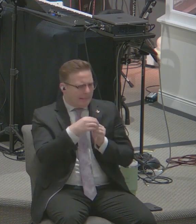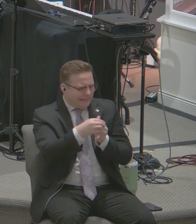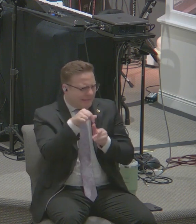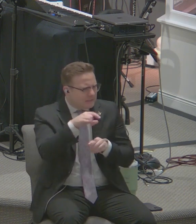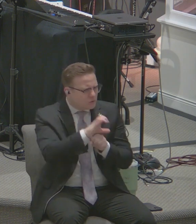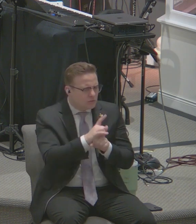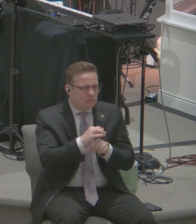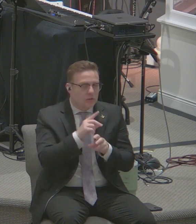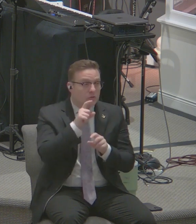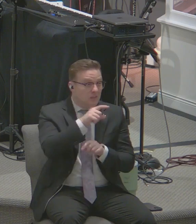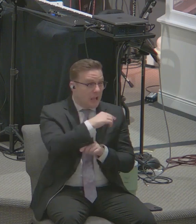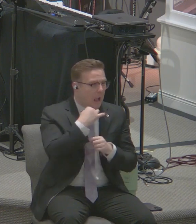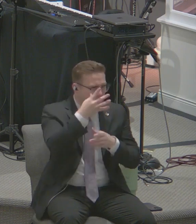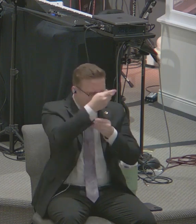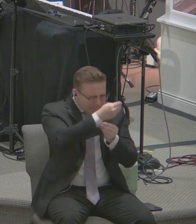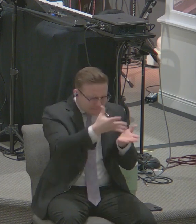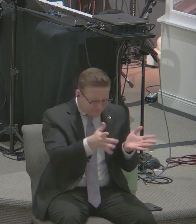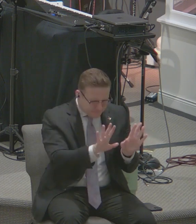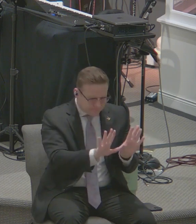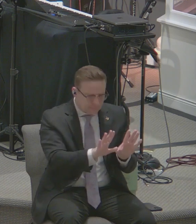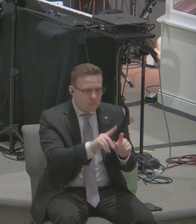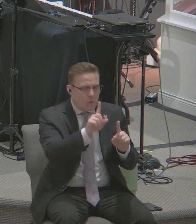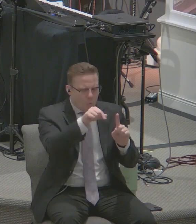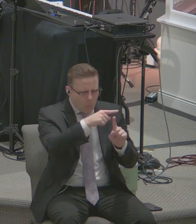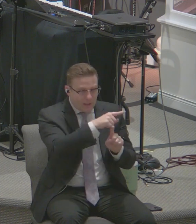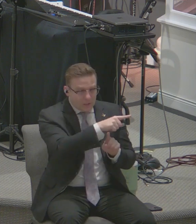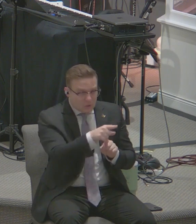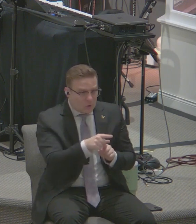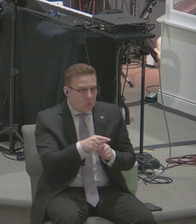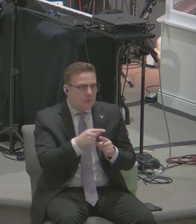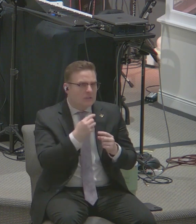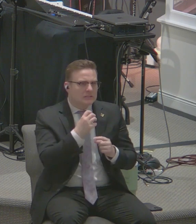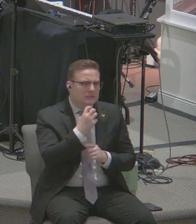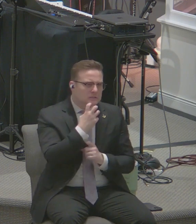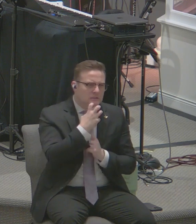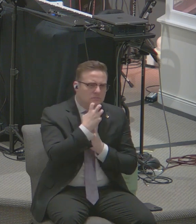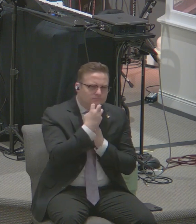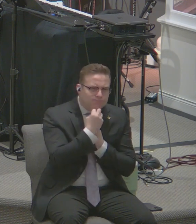Watching them. I'm going to tell you guys something. When you go through things,